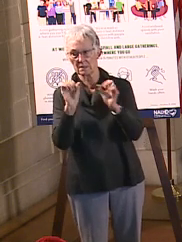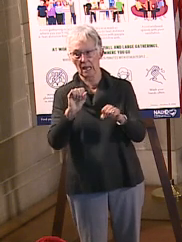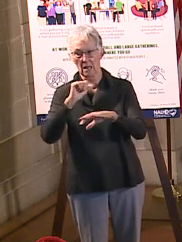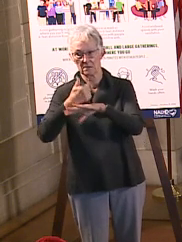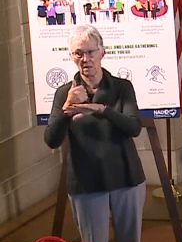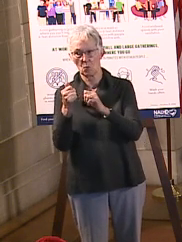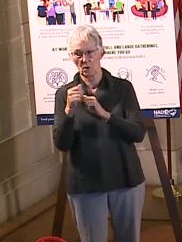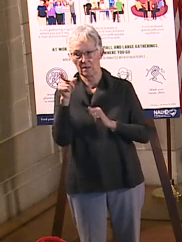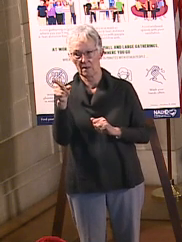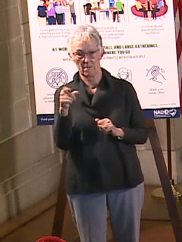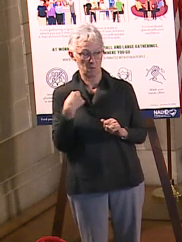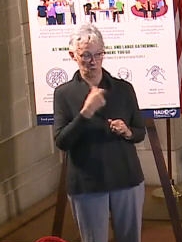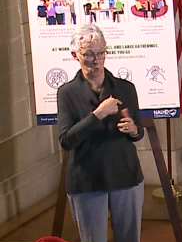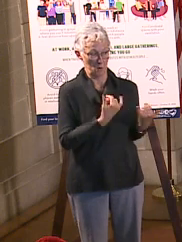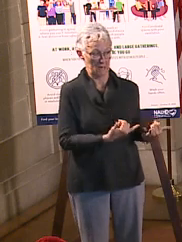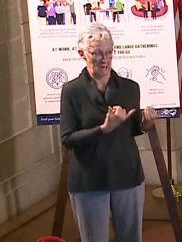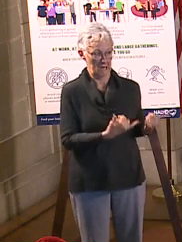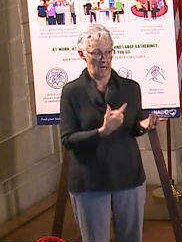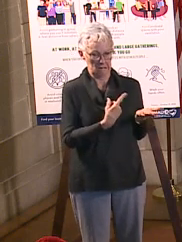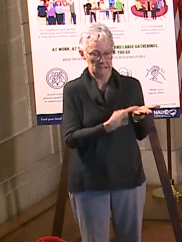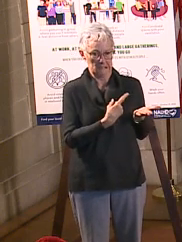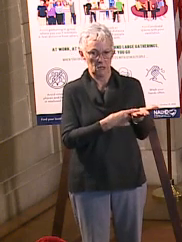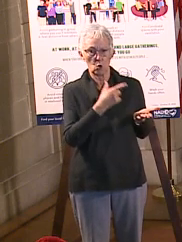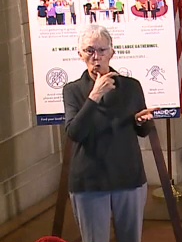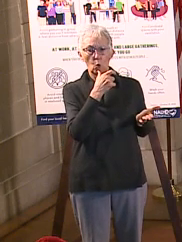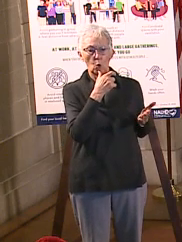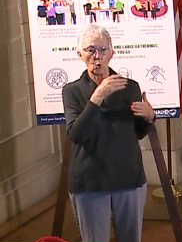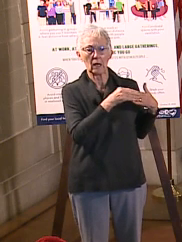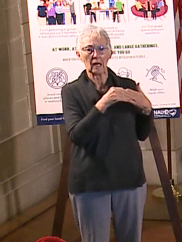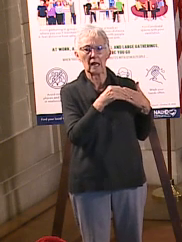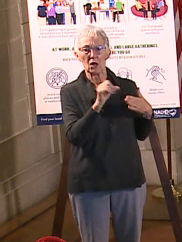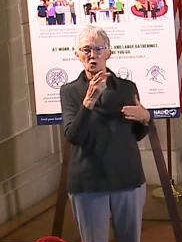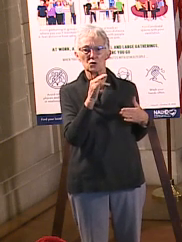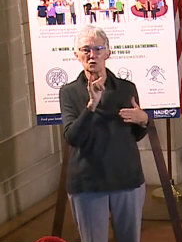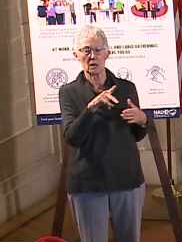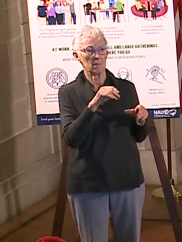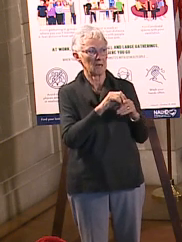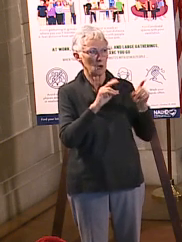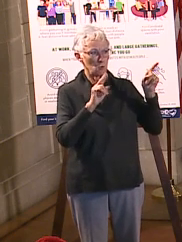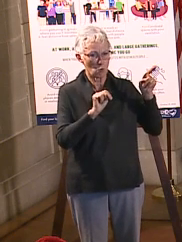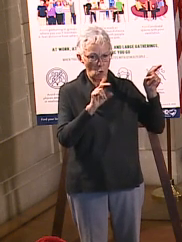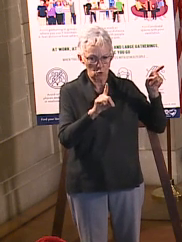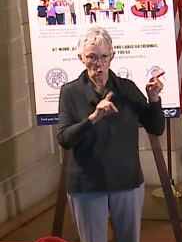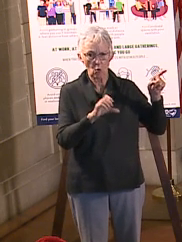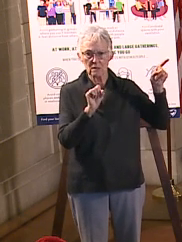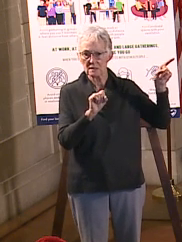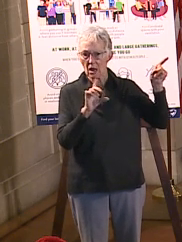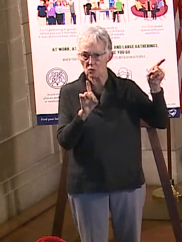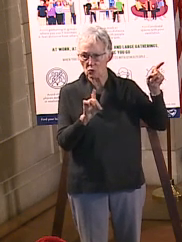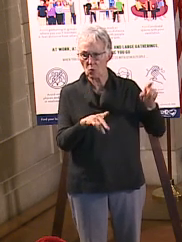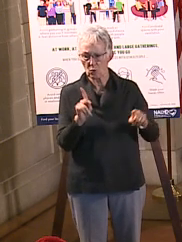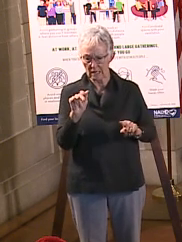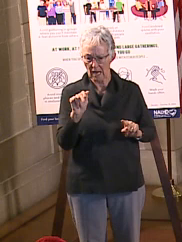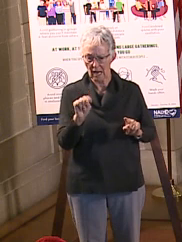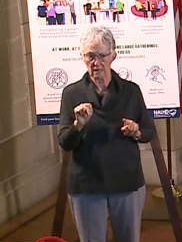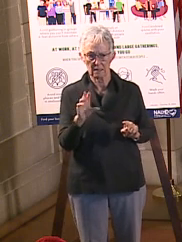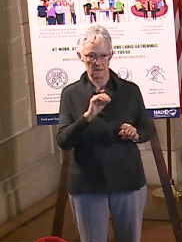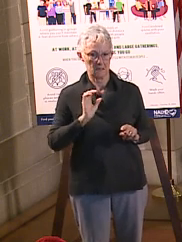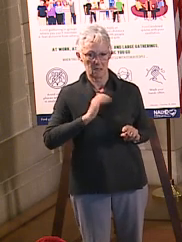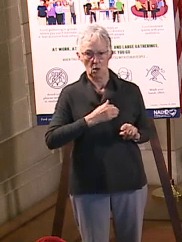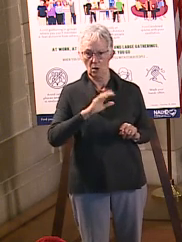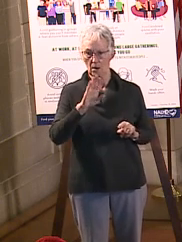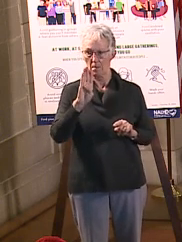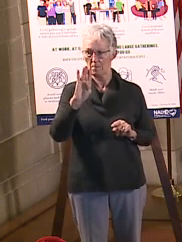consortium. We're talking about our leadership of academia in North Dakota, South Dakota, Kansas, and of course, our Big Ten